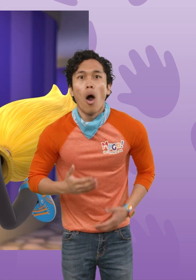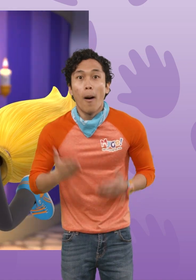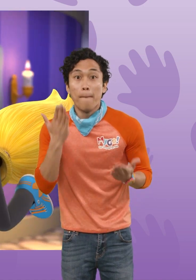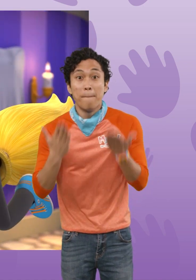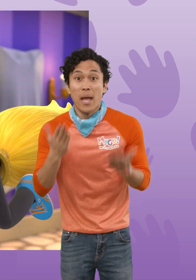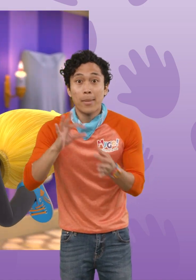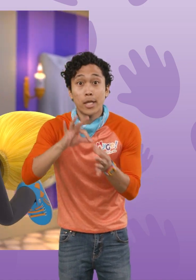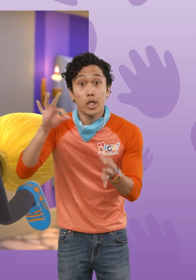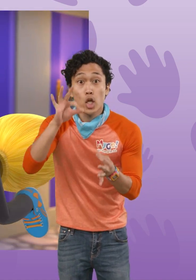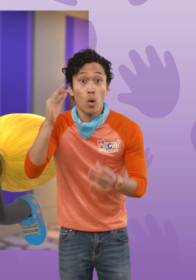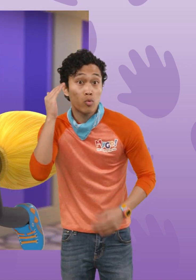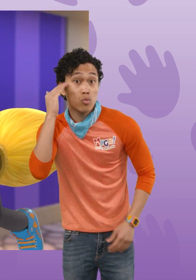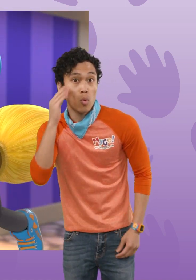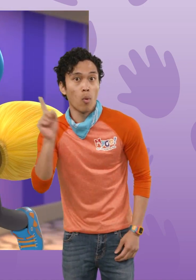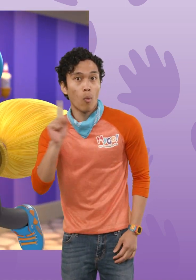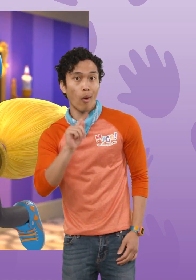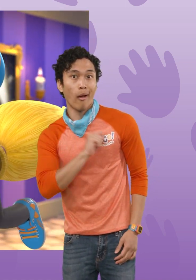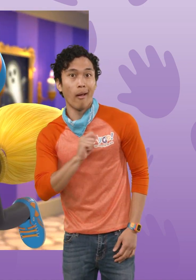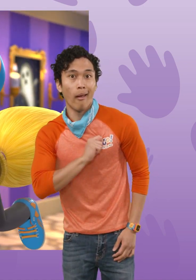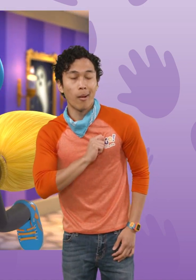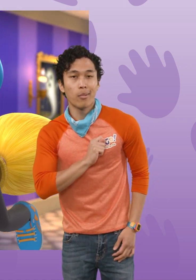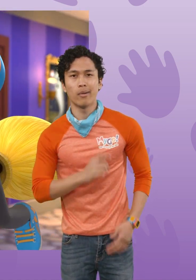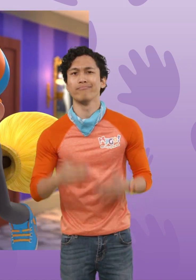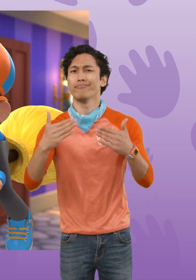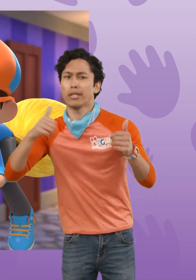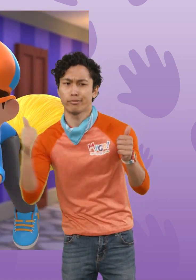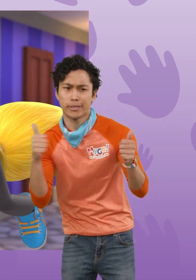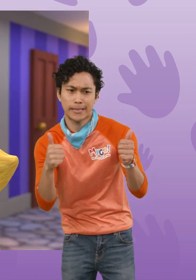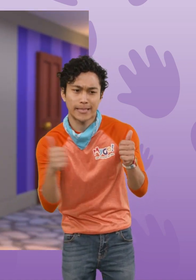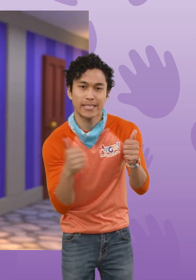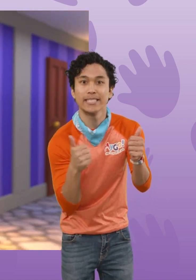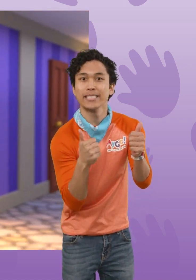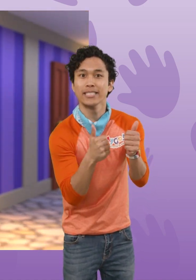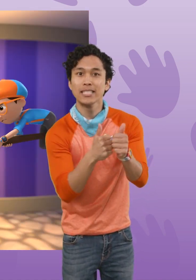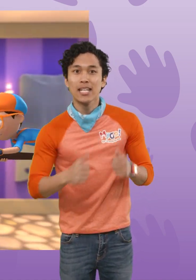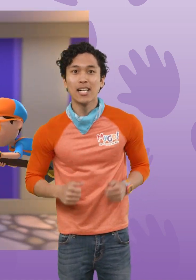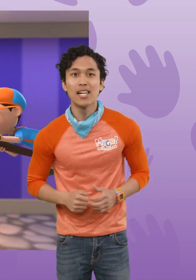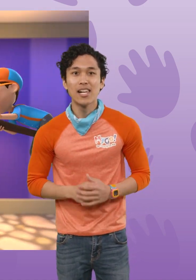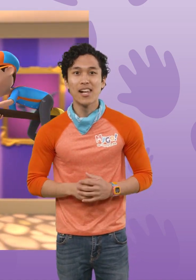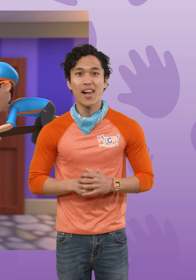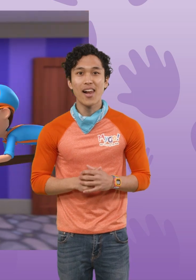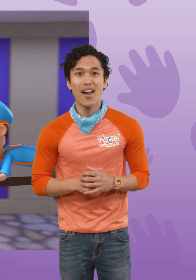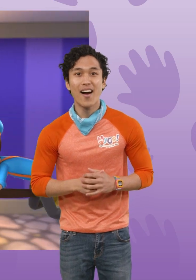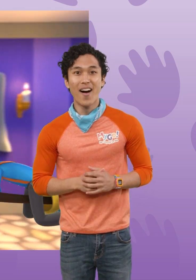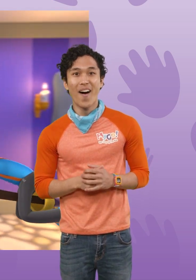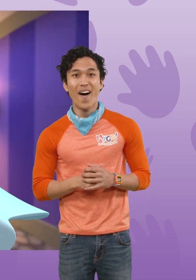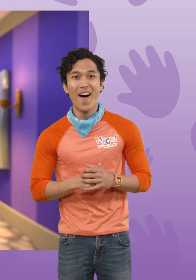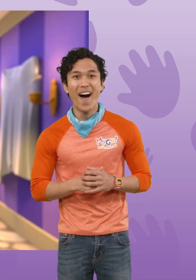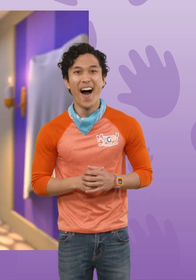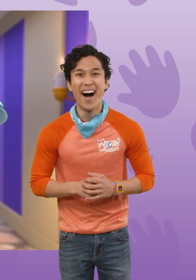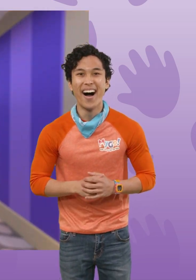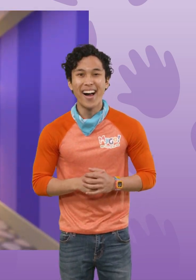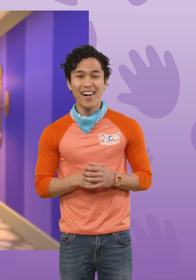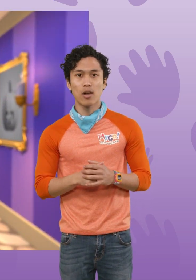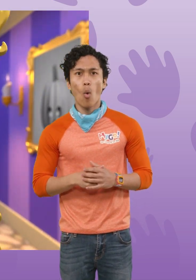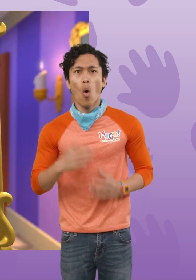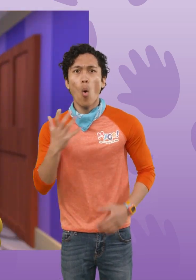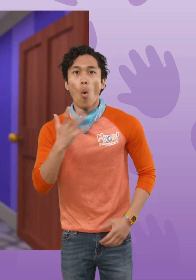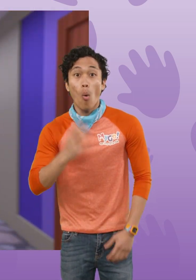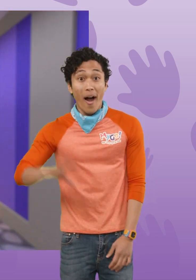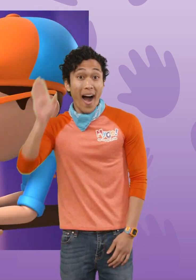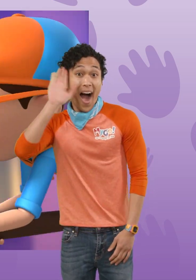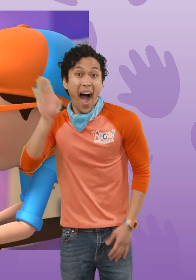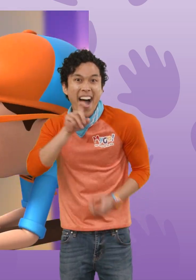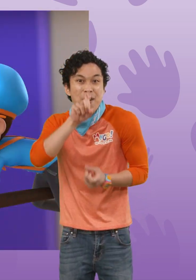Whoa! Maybe that flying ghost knows where Tabs is. Let's follow it. Woo!